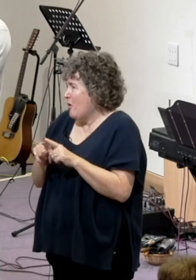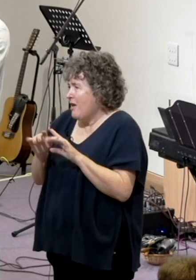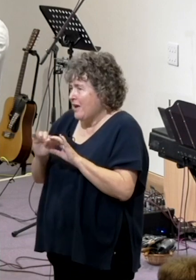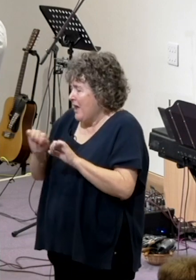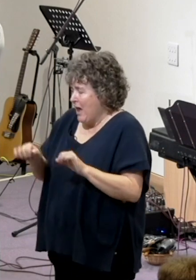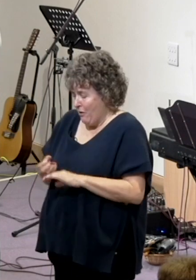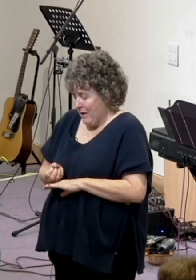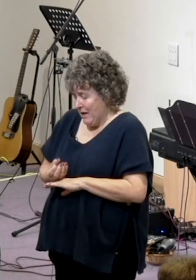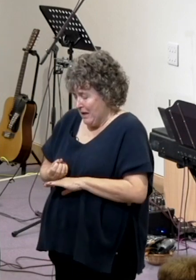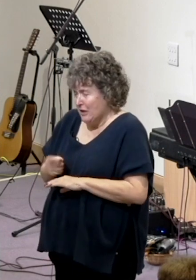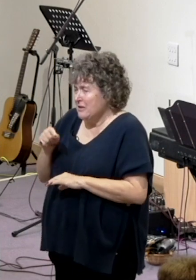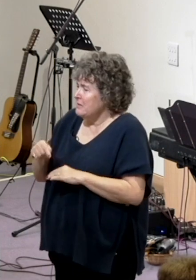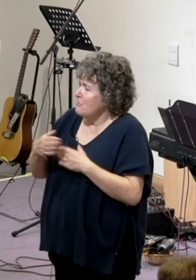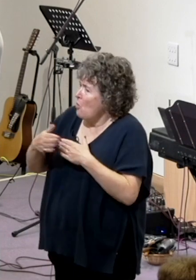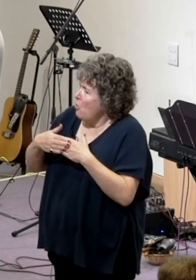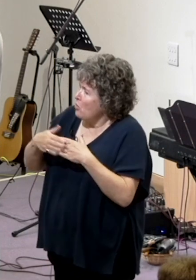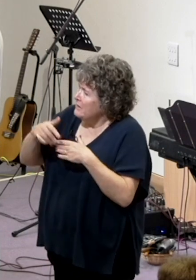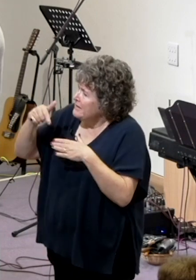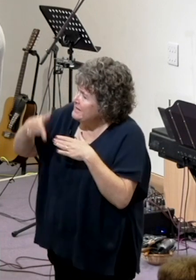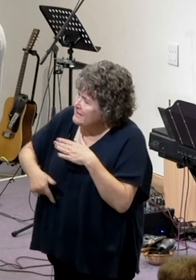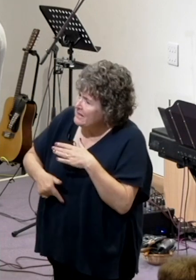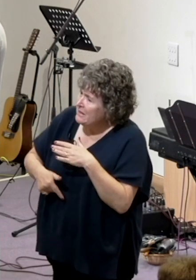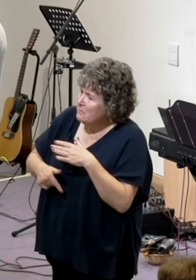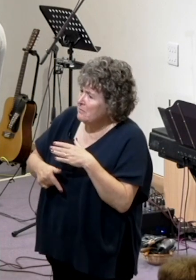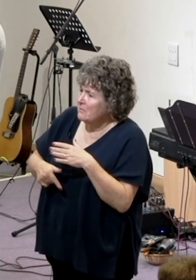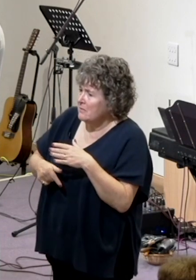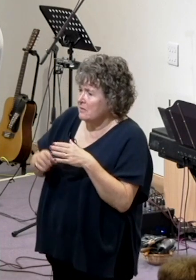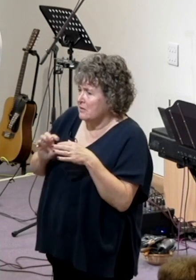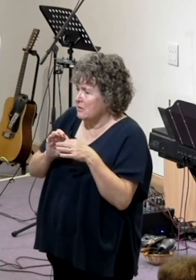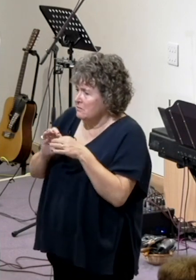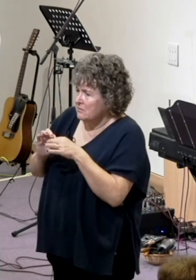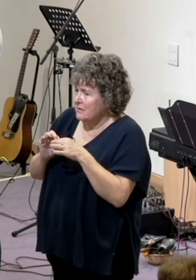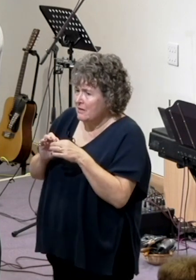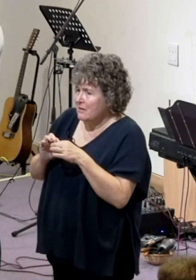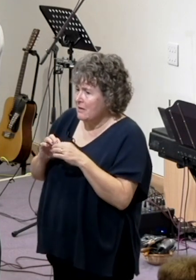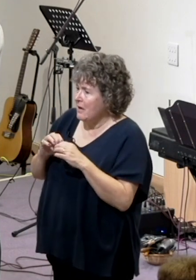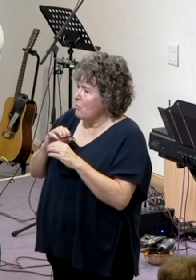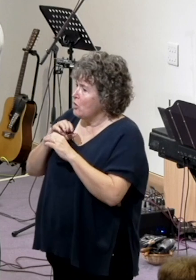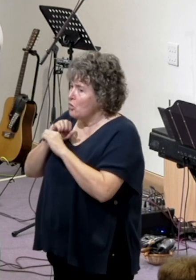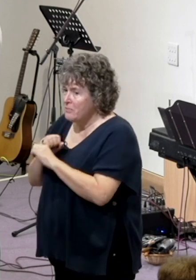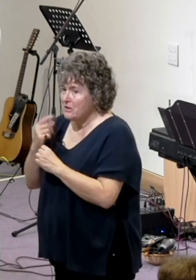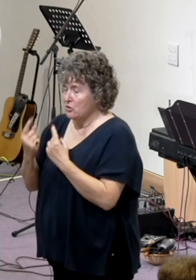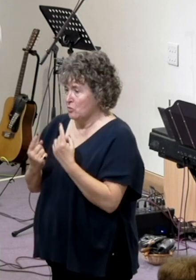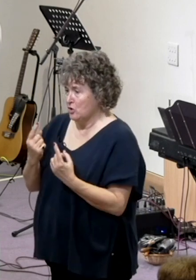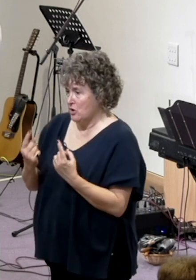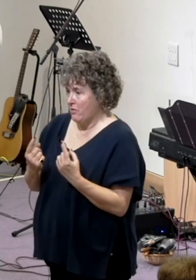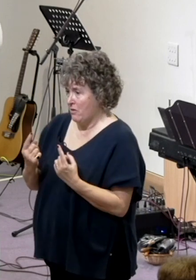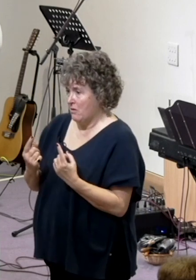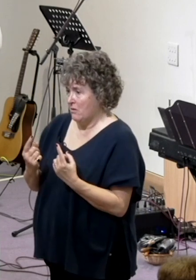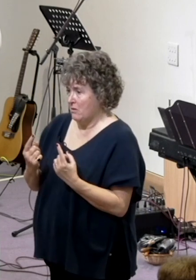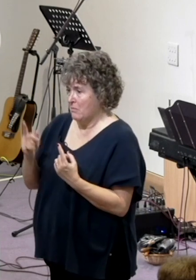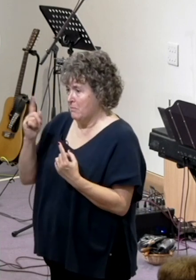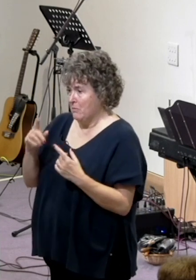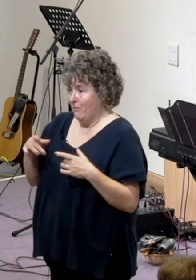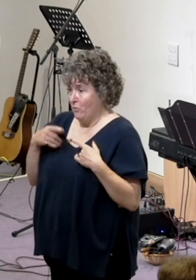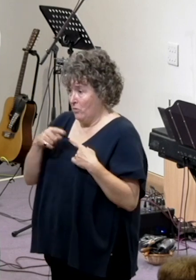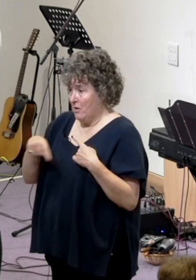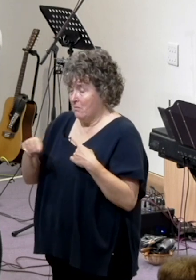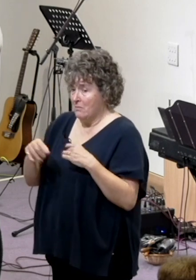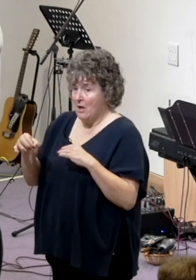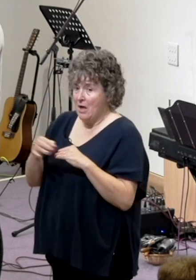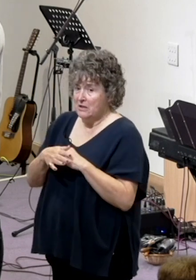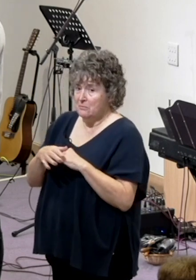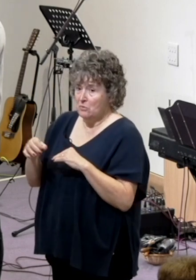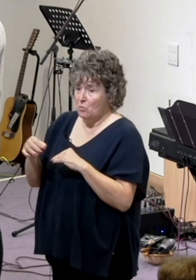So in their culture, they were committed to marriage. They were regarded as a husband and wife, even though they weren't